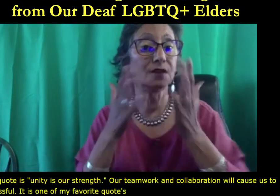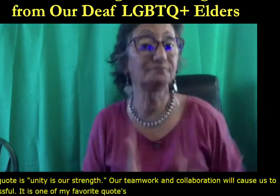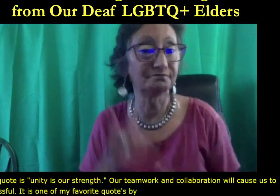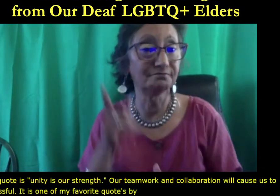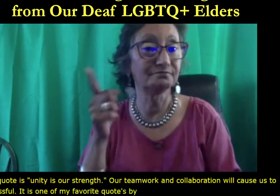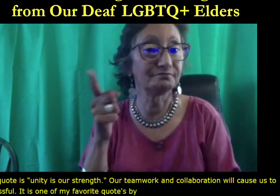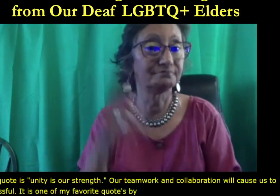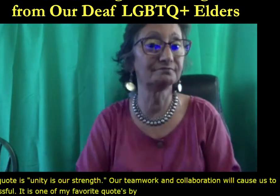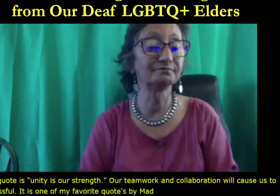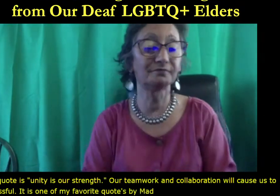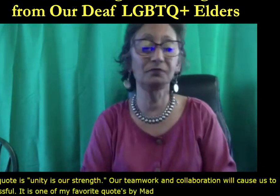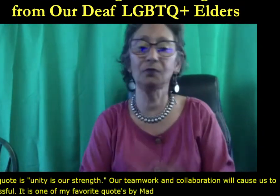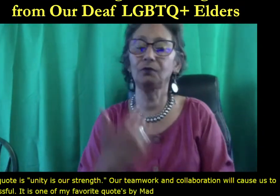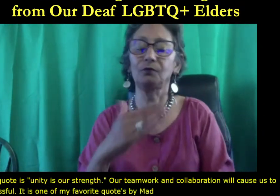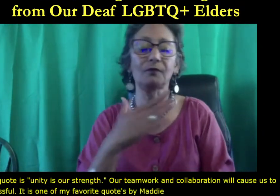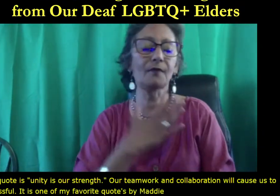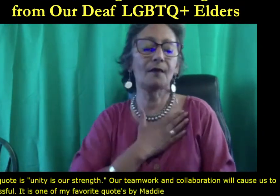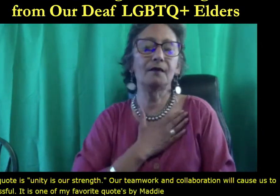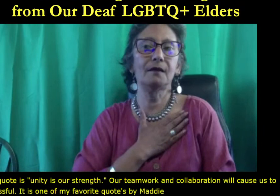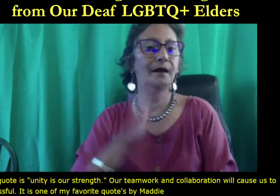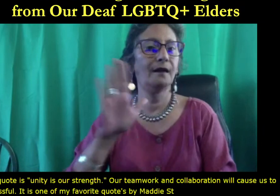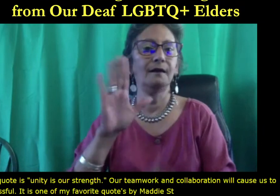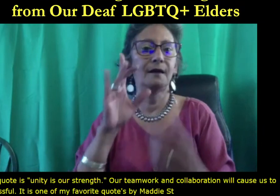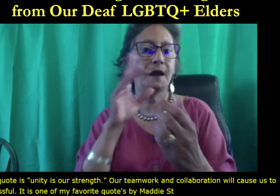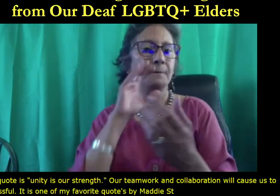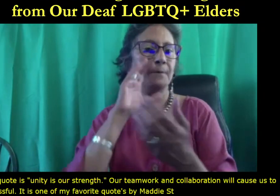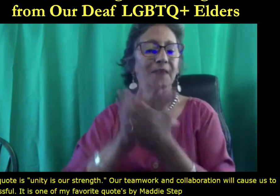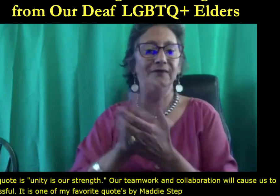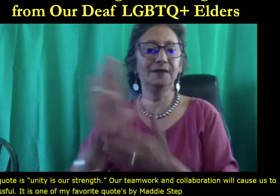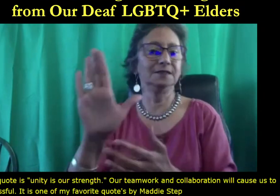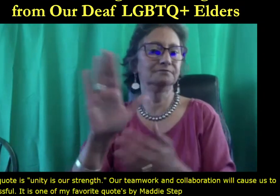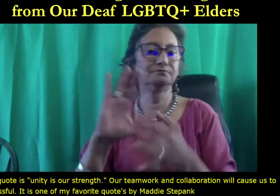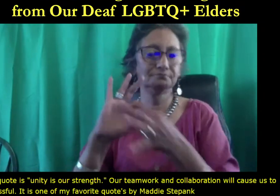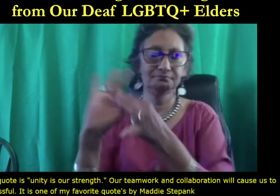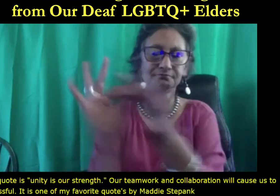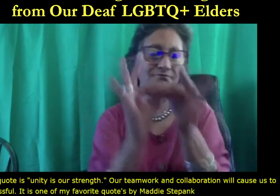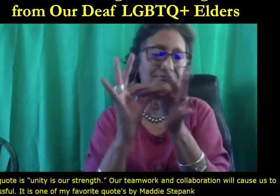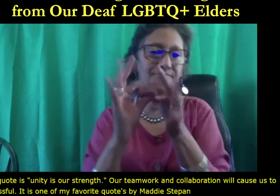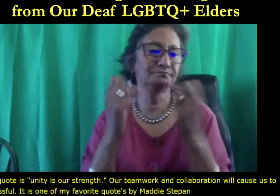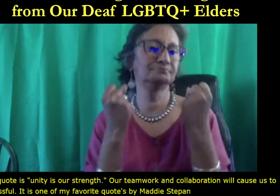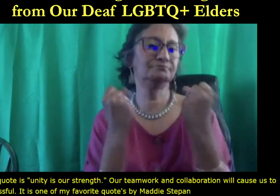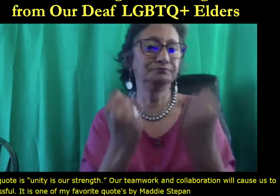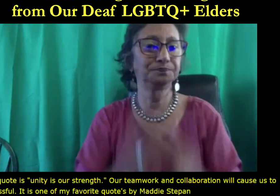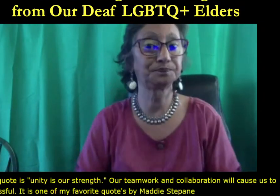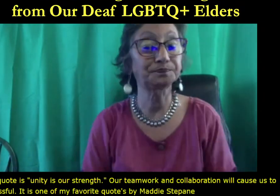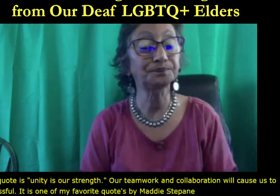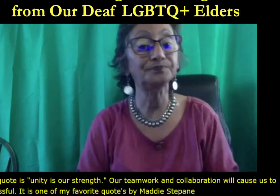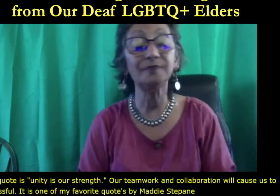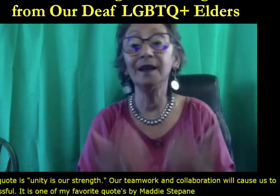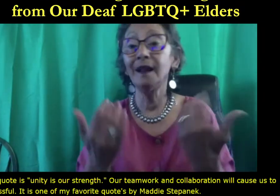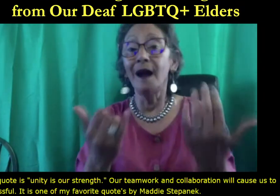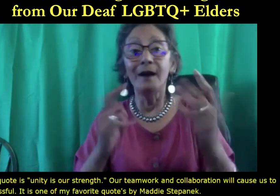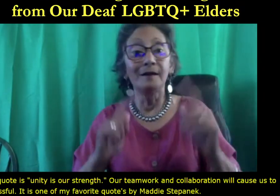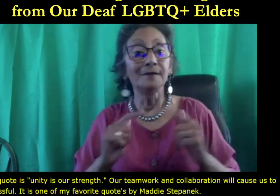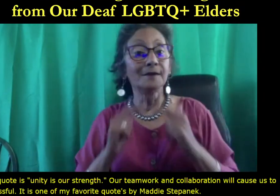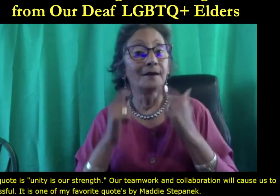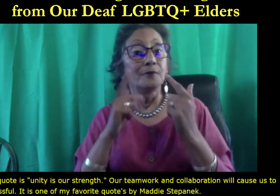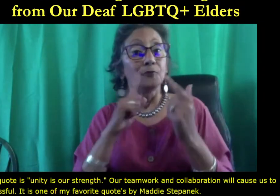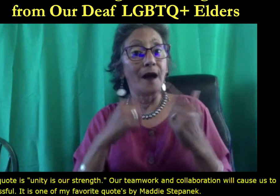he became an advocate i really really believe in that unity the strength of unity